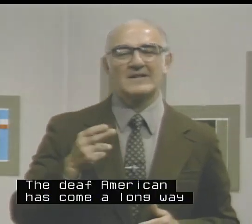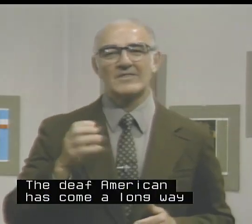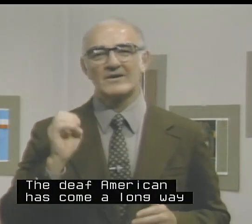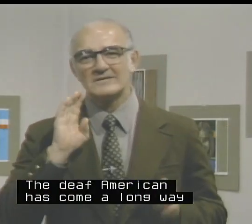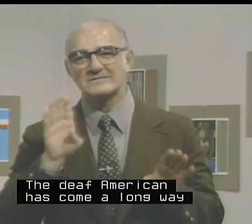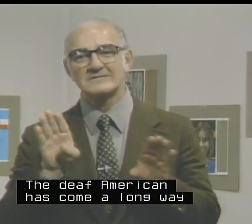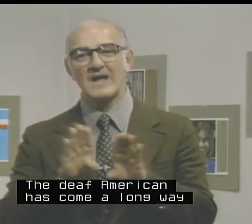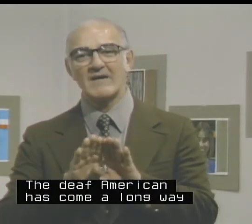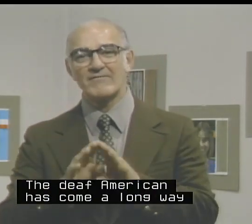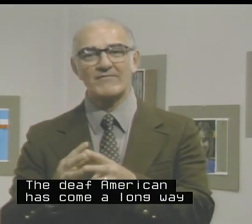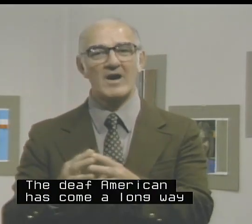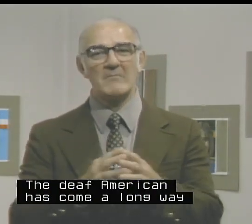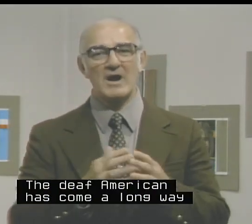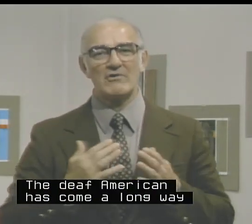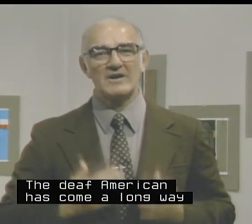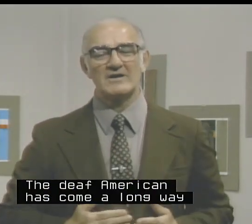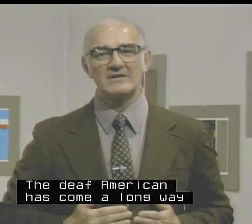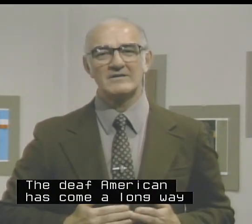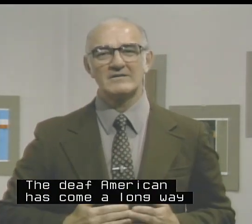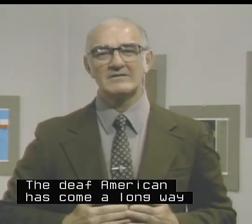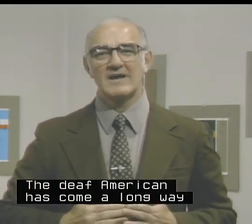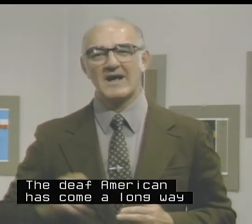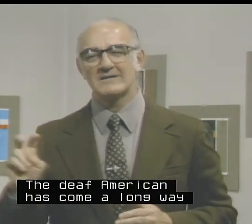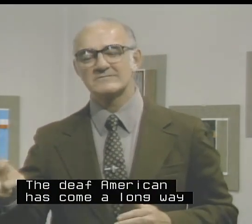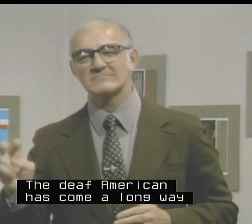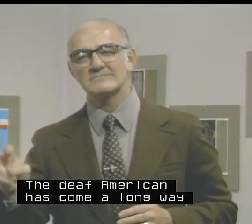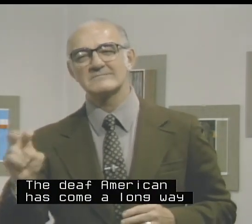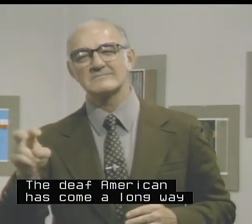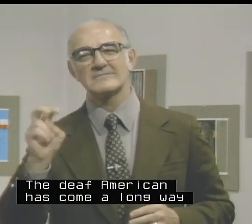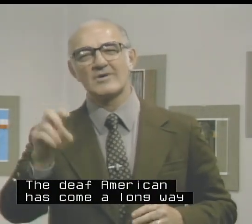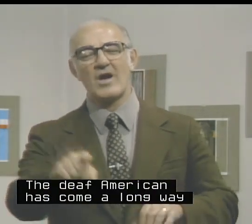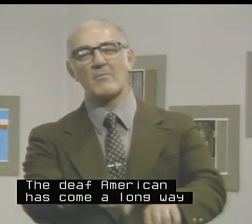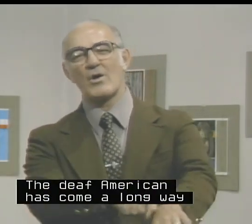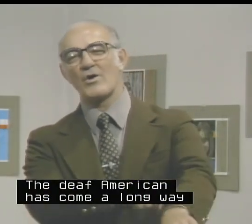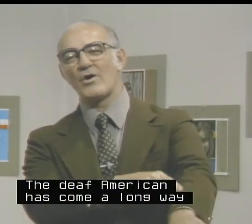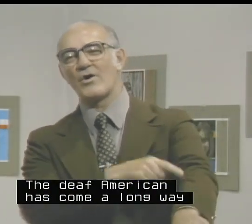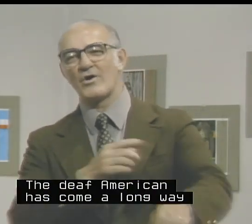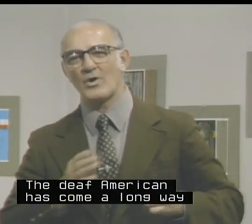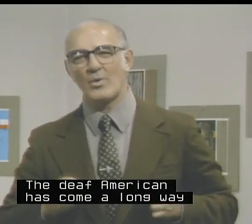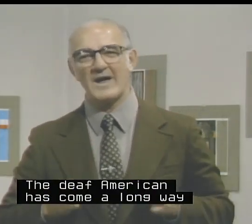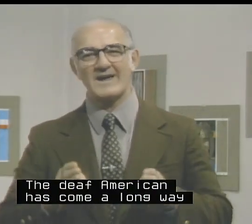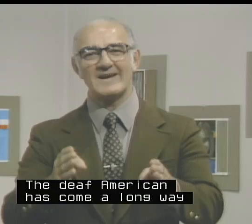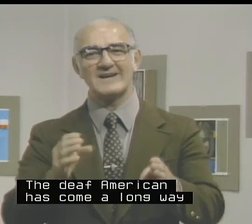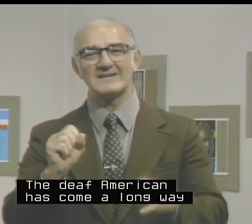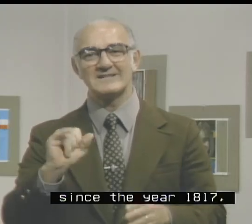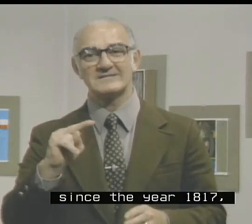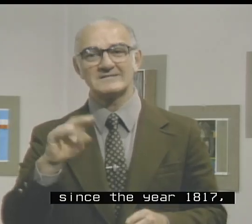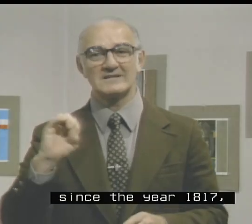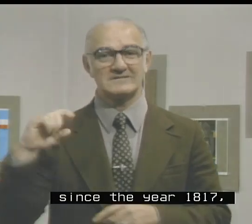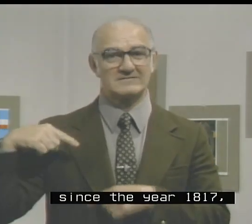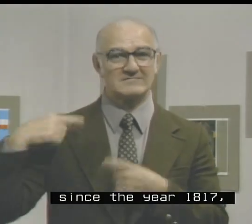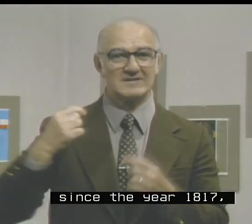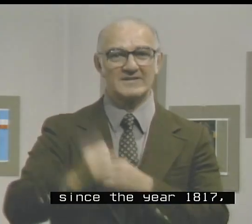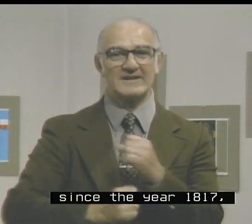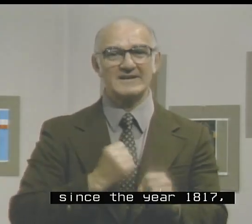The deaf American has come a long way since the year